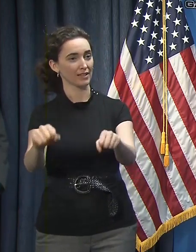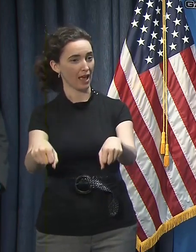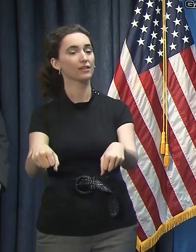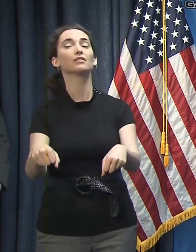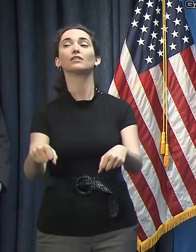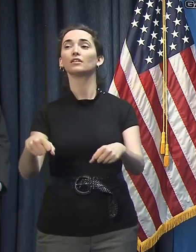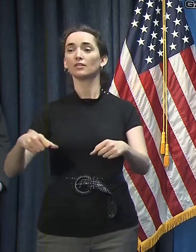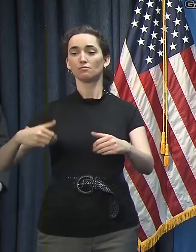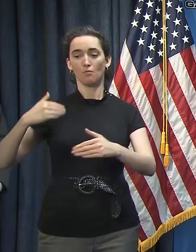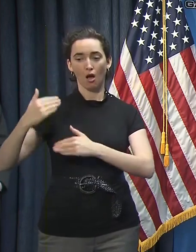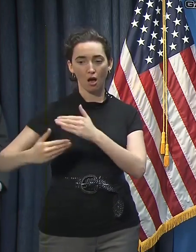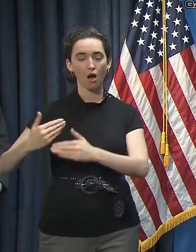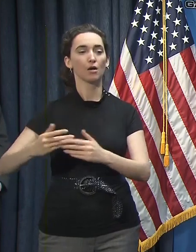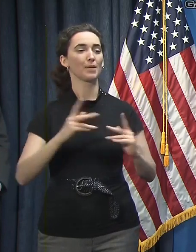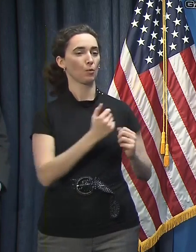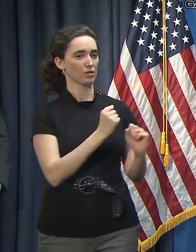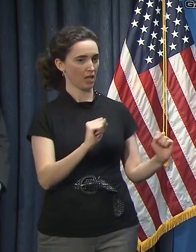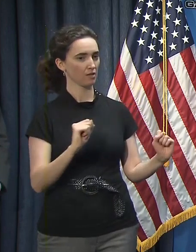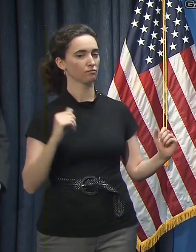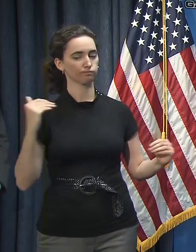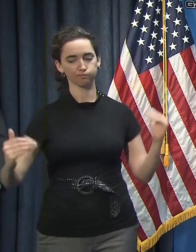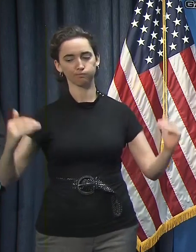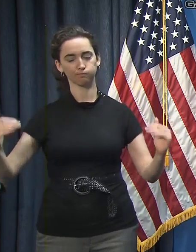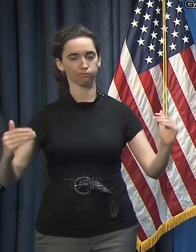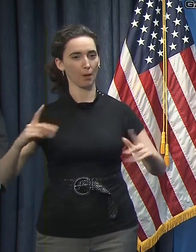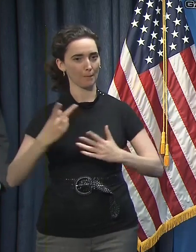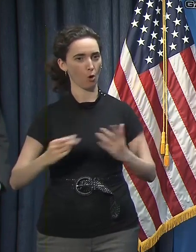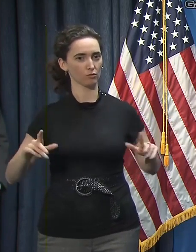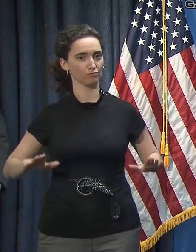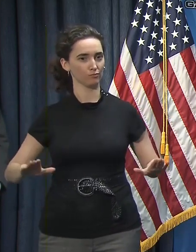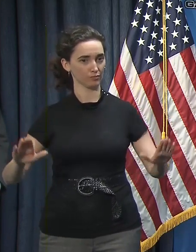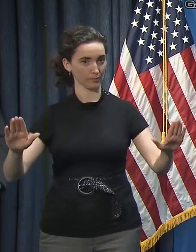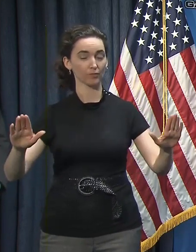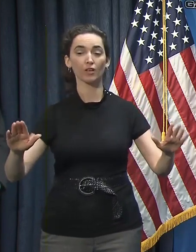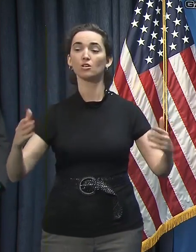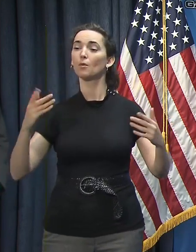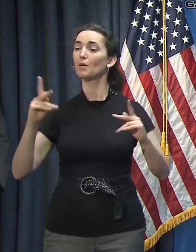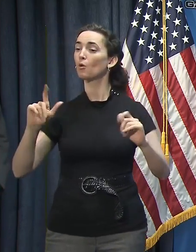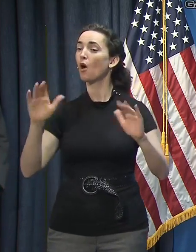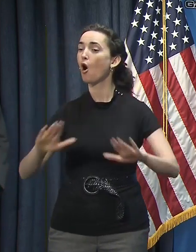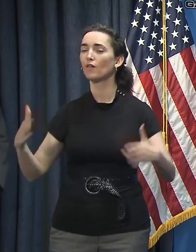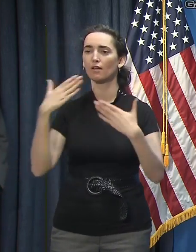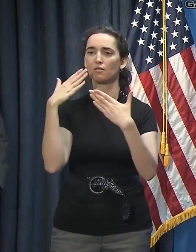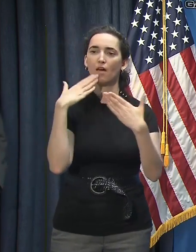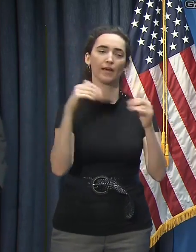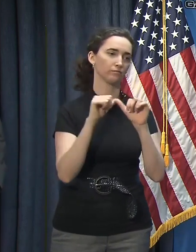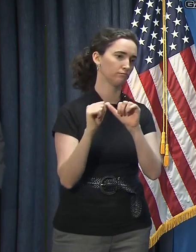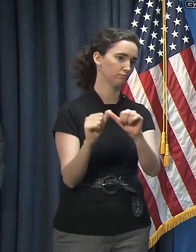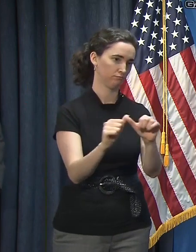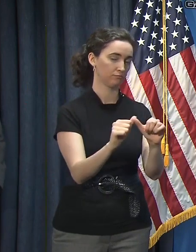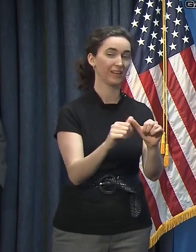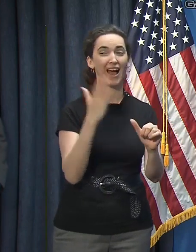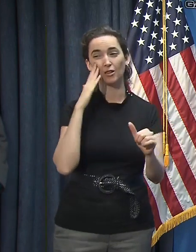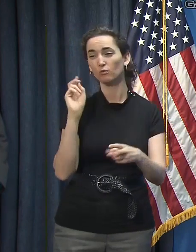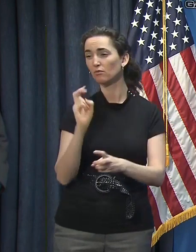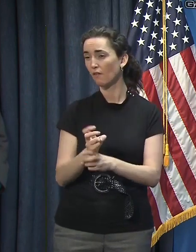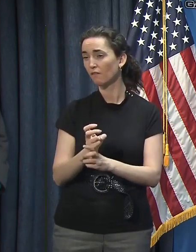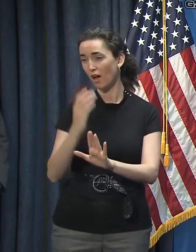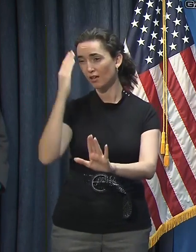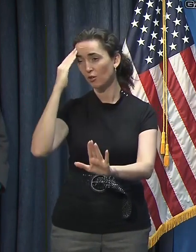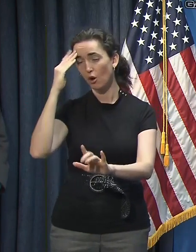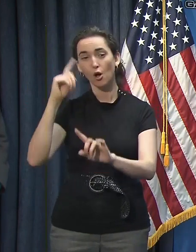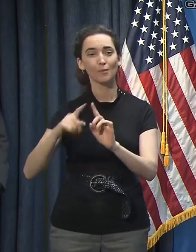way that is safe for the public. So I do want to continue to express my appreciation to the people of Louisiana. I know this is tough, but I also